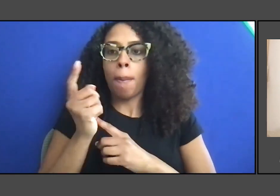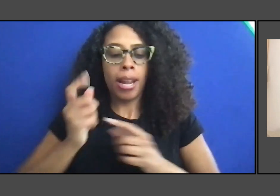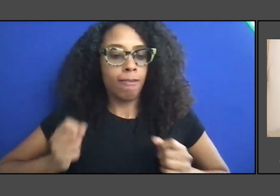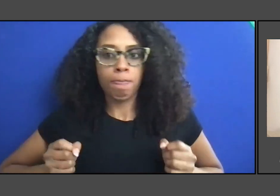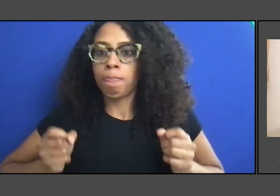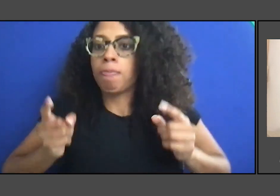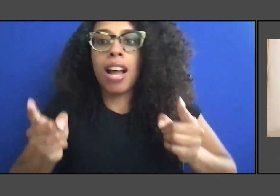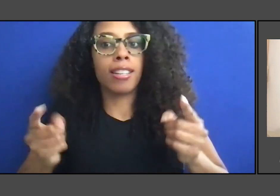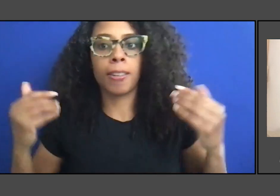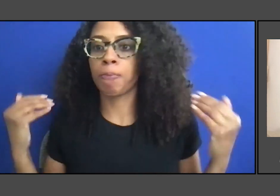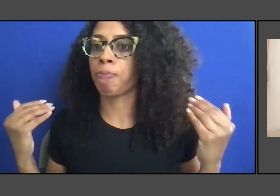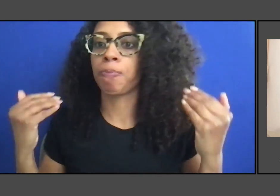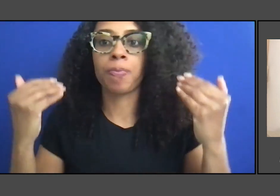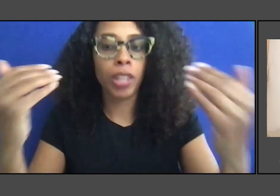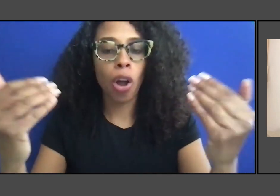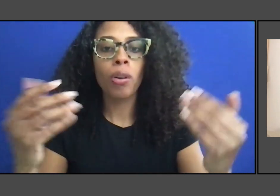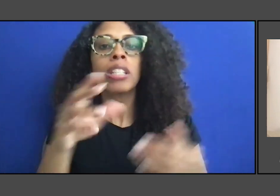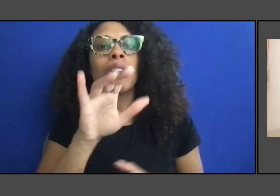I would also add